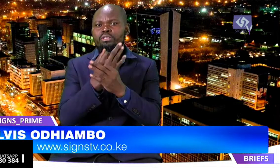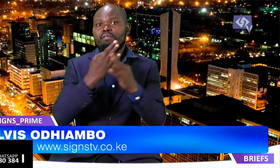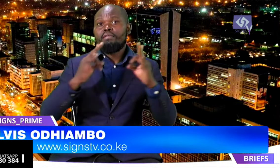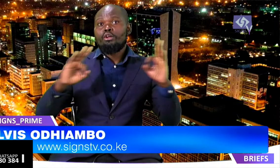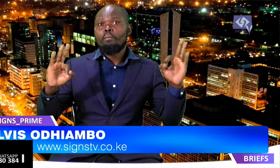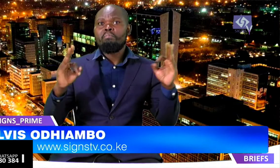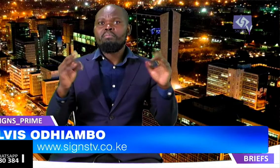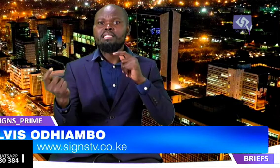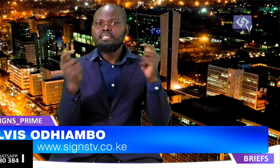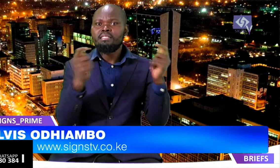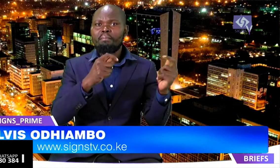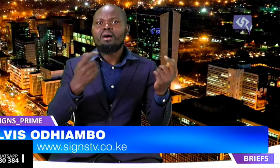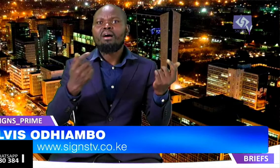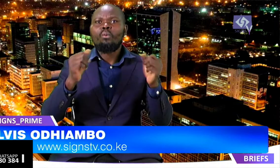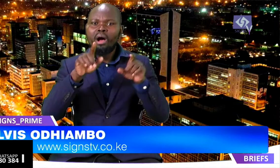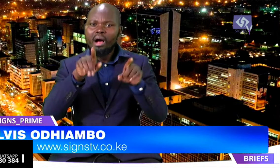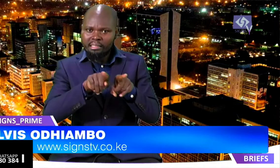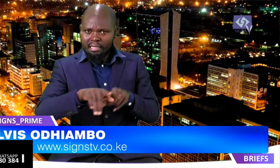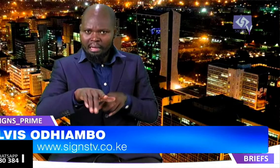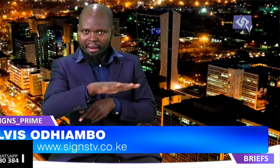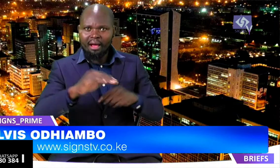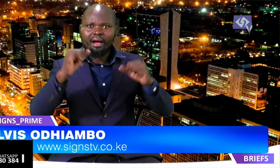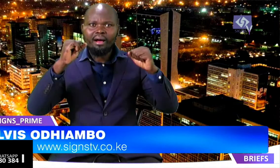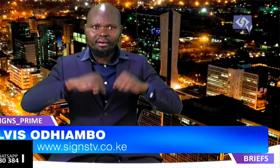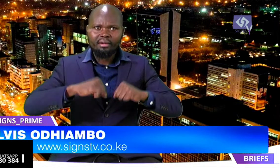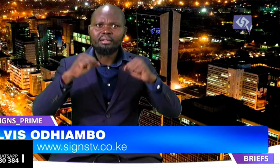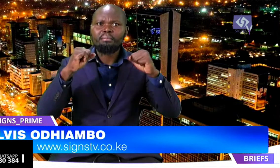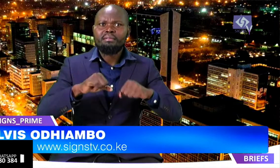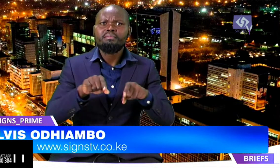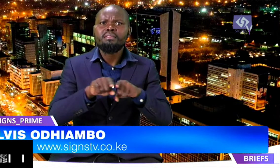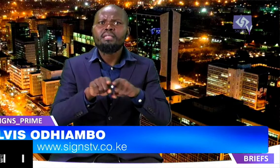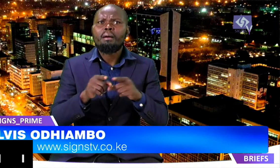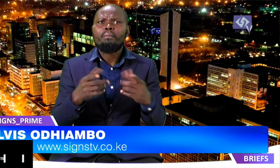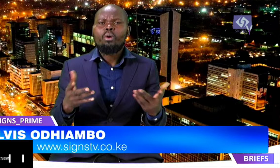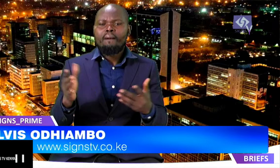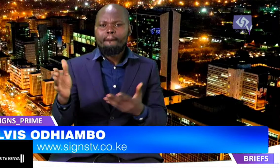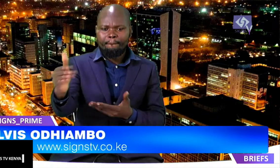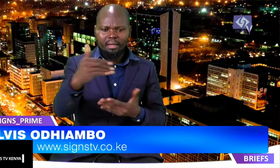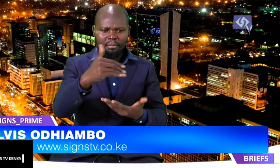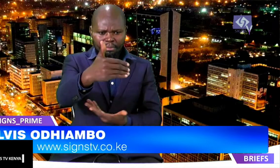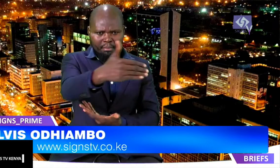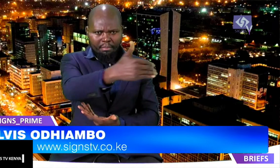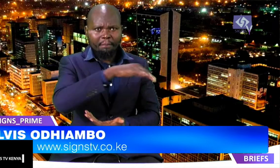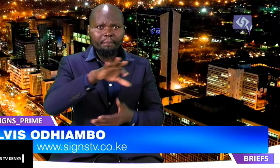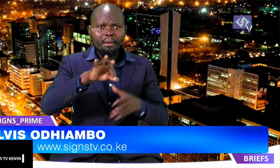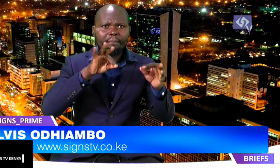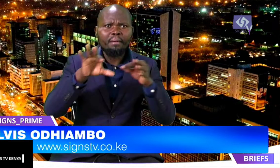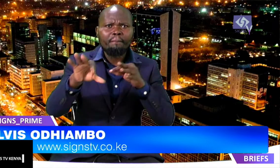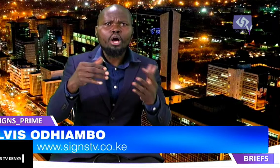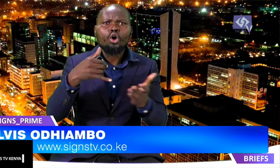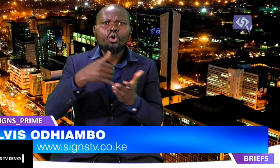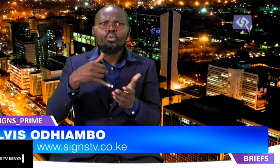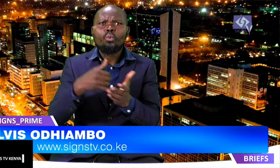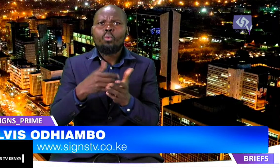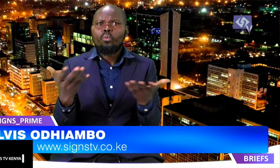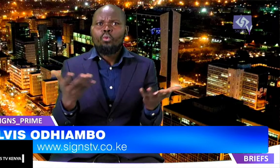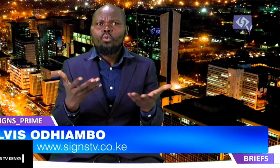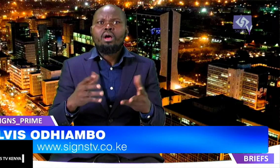Africa Continental Free Trade Area Agreement and enhance collaboration for the collective benefit of African